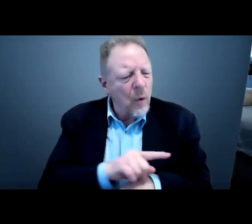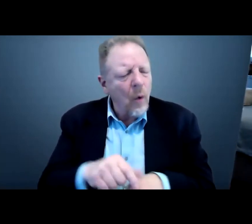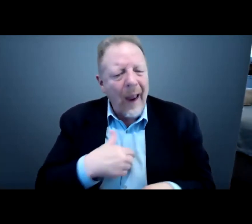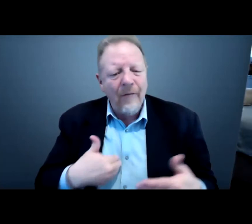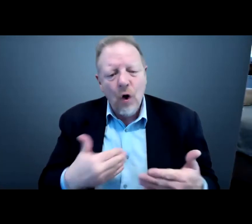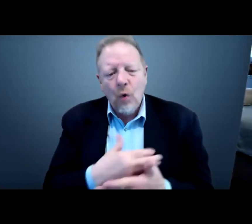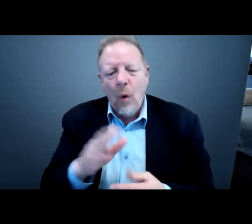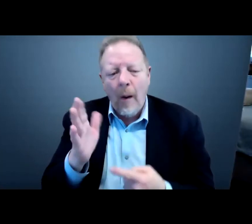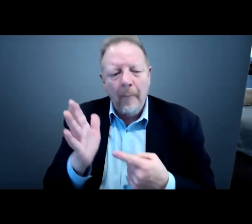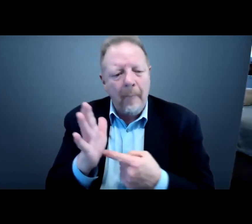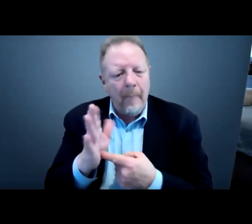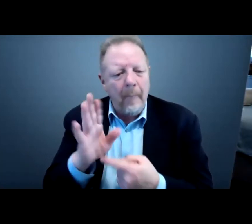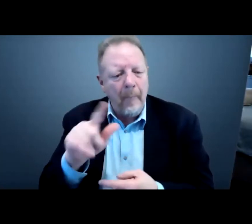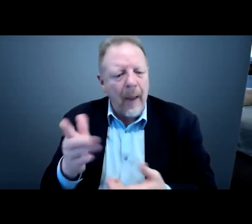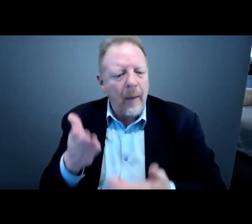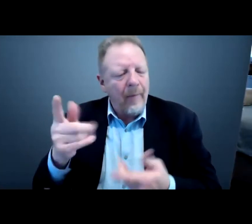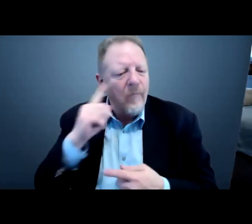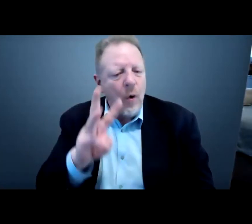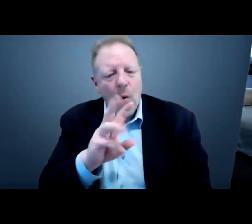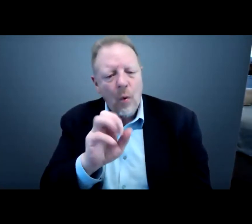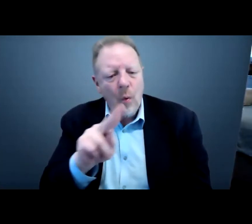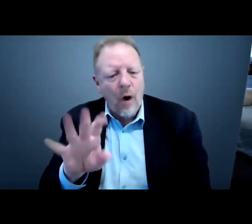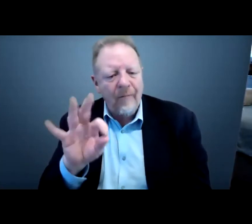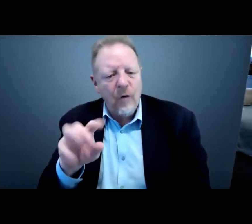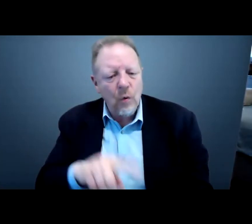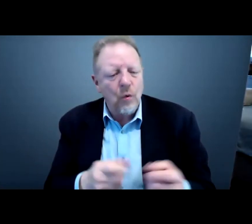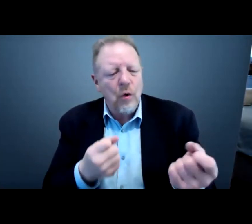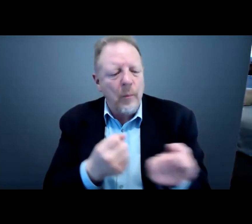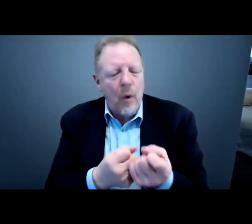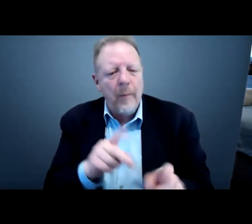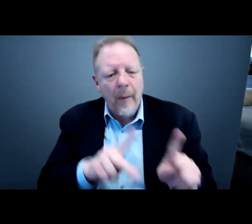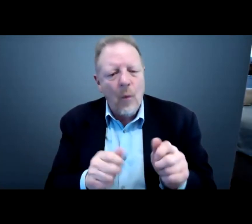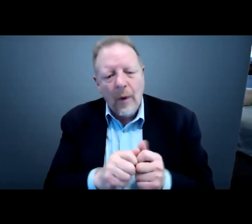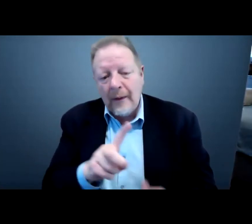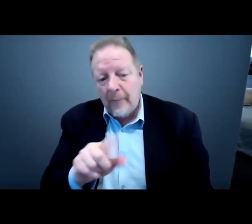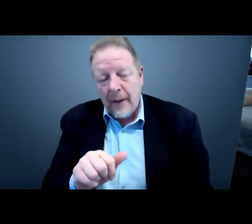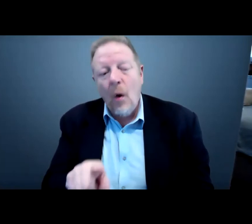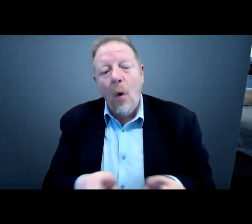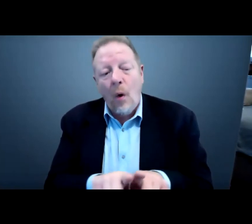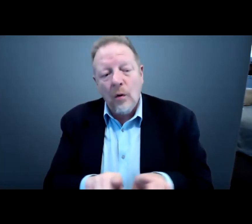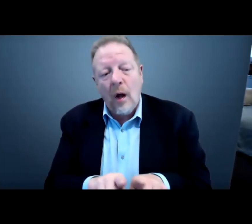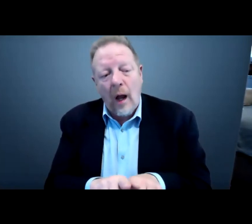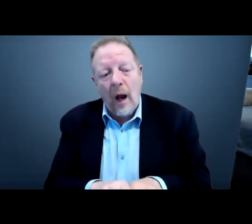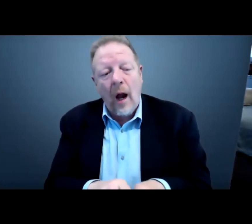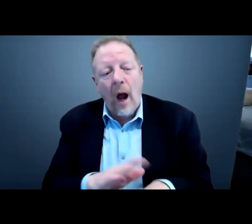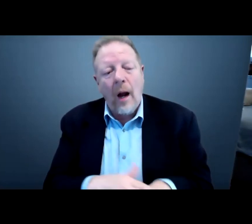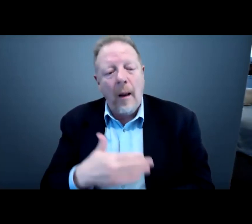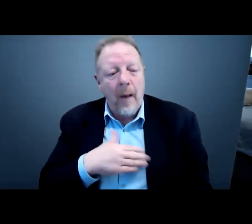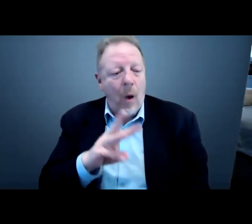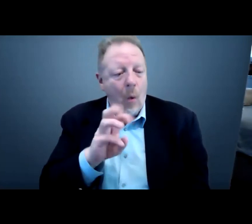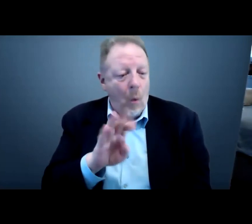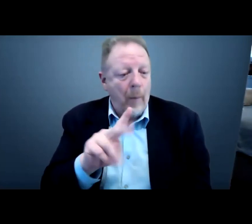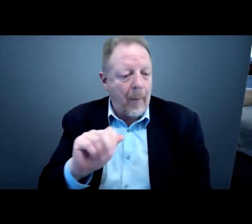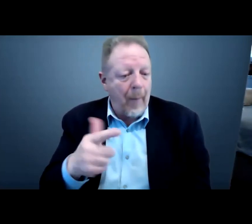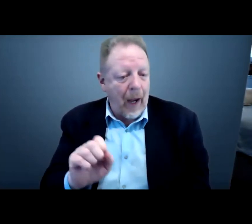for a workforce to support disabilities. And I also, on my webpage for my